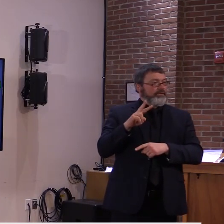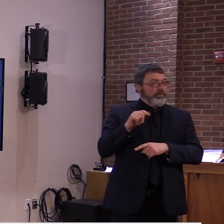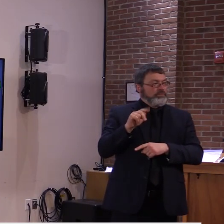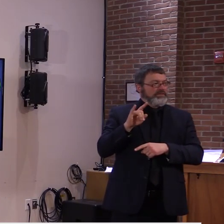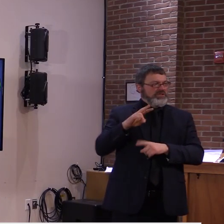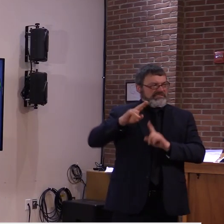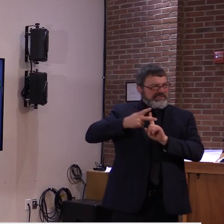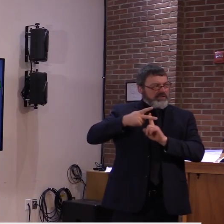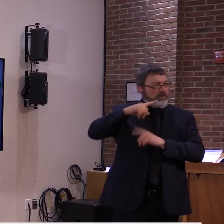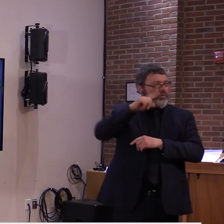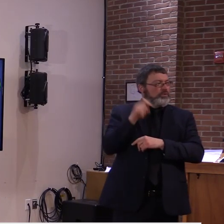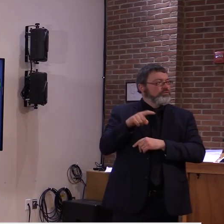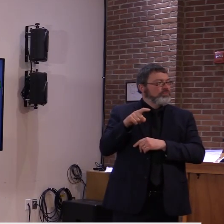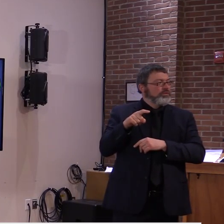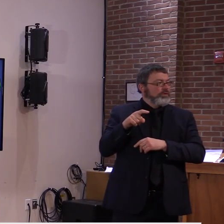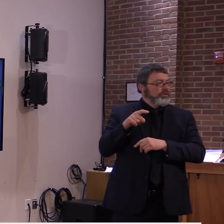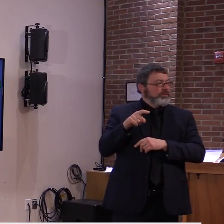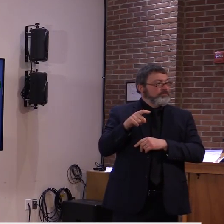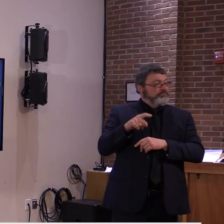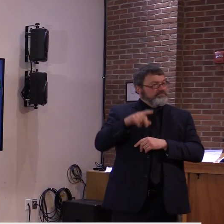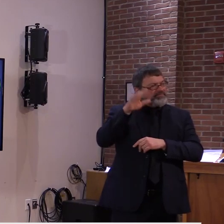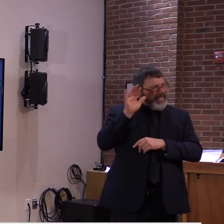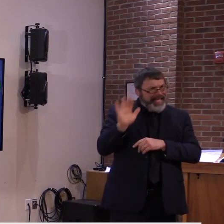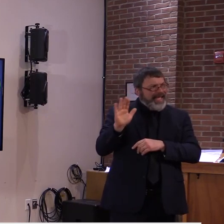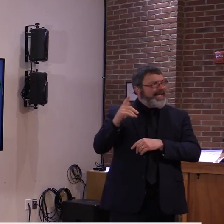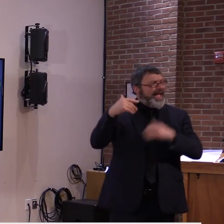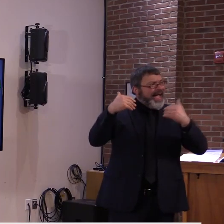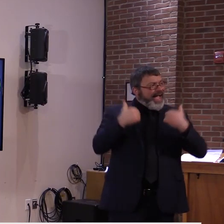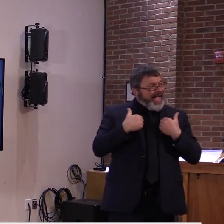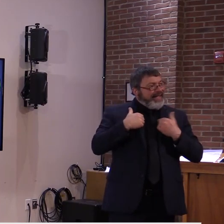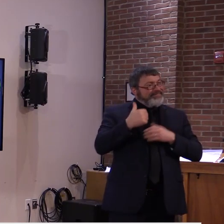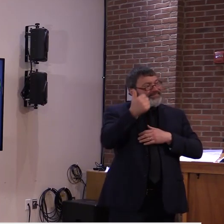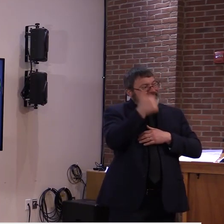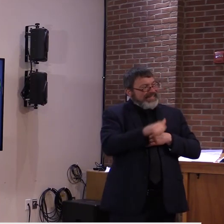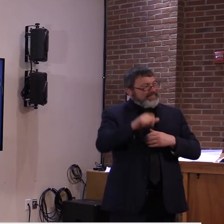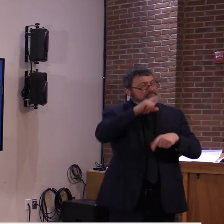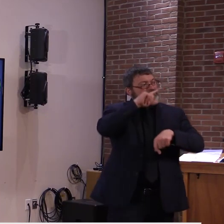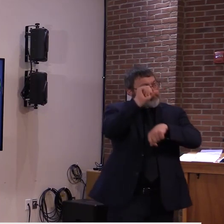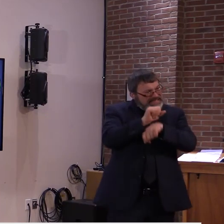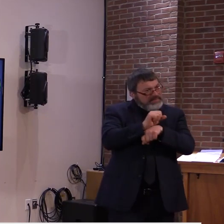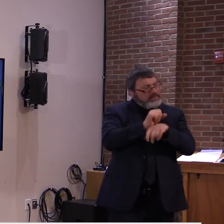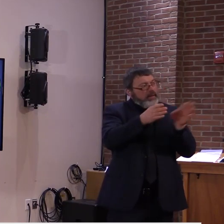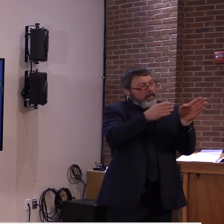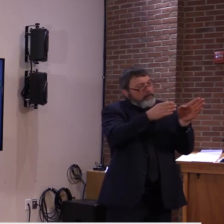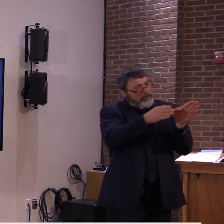spring and summer as we move forward.